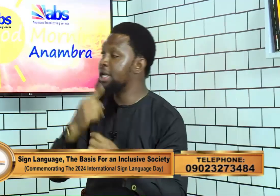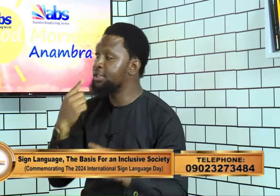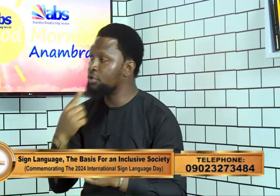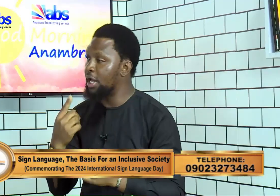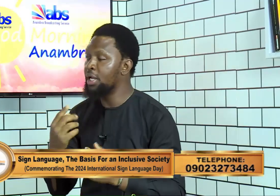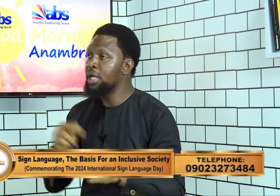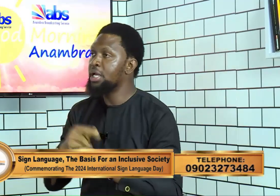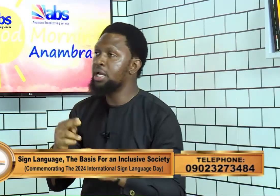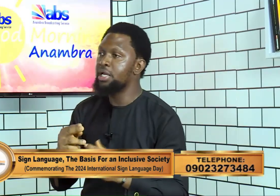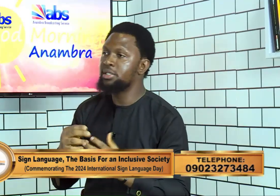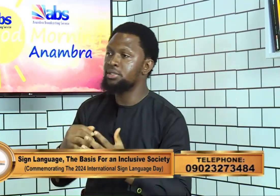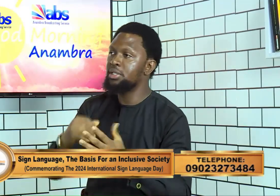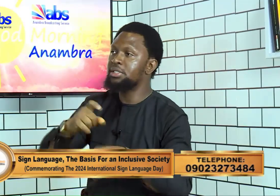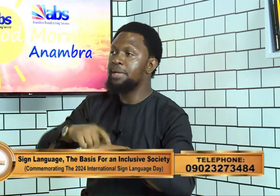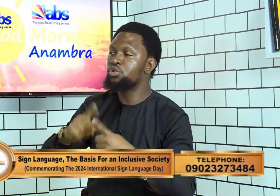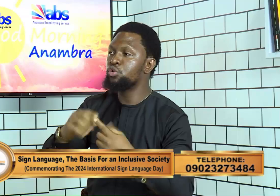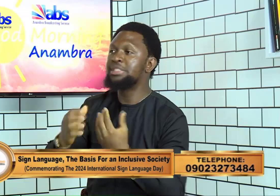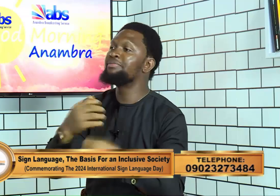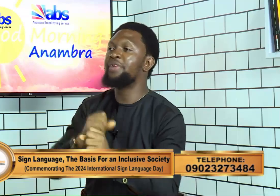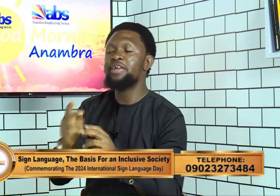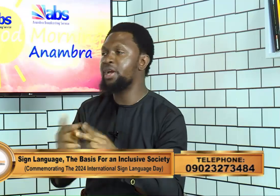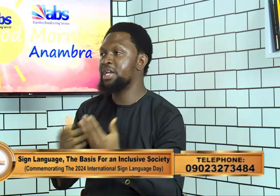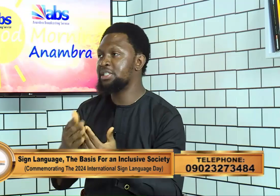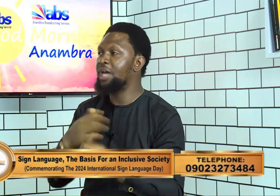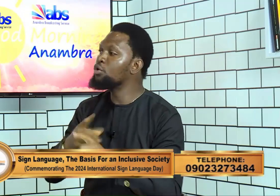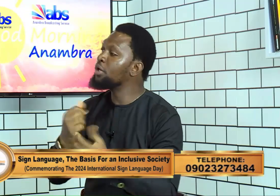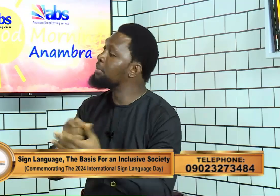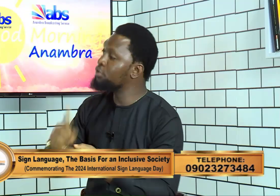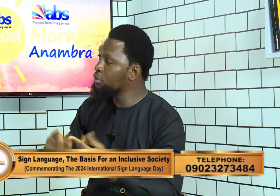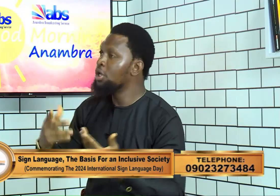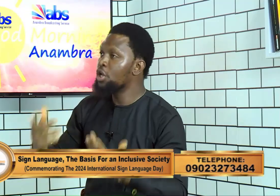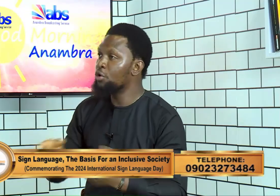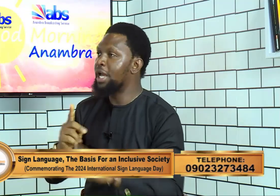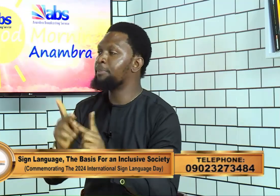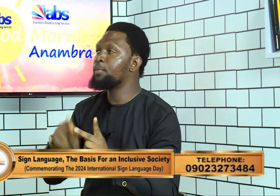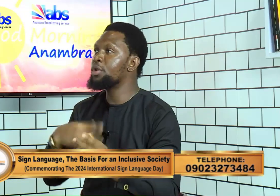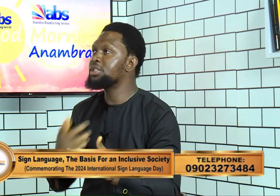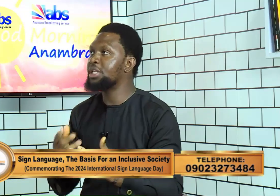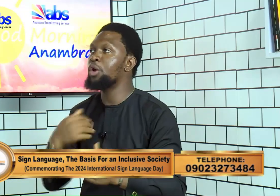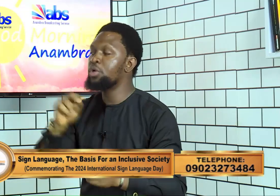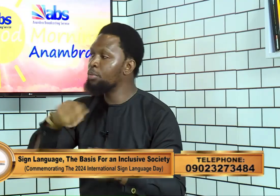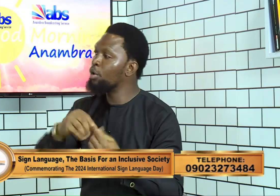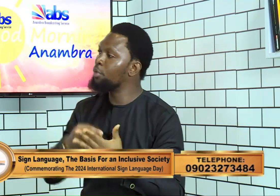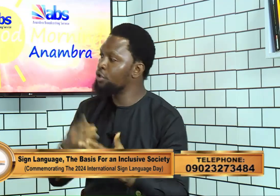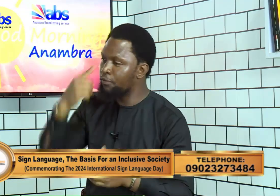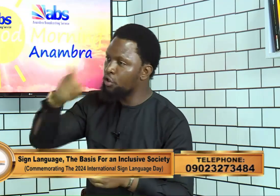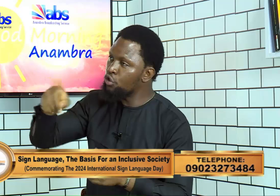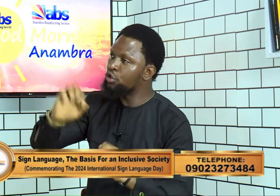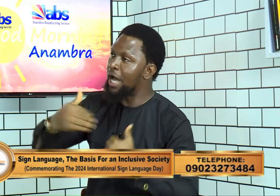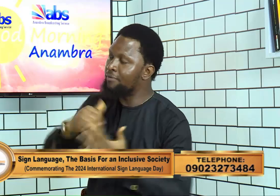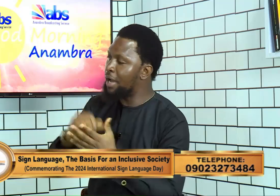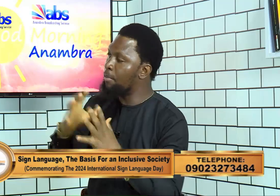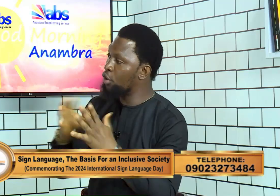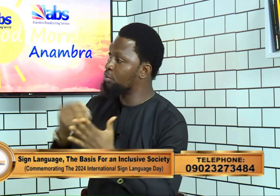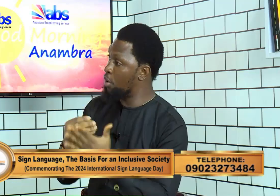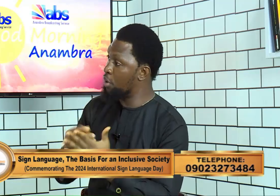sectors in Nigeria, it's very, very easy, and also help to, like people always say that we need more money. So for you to